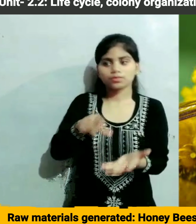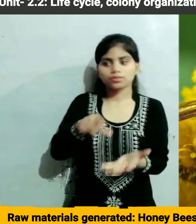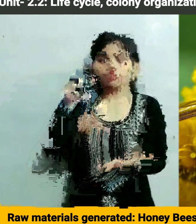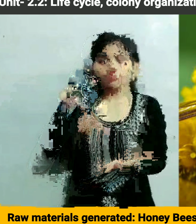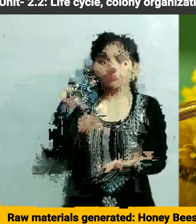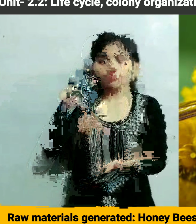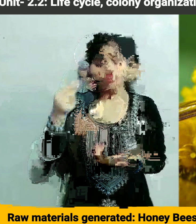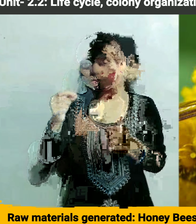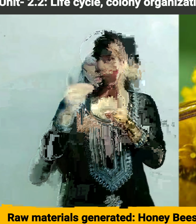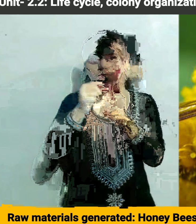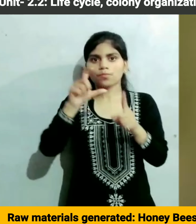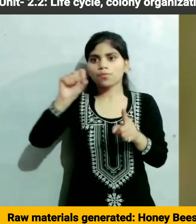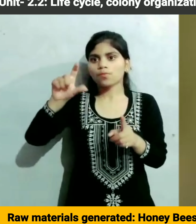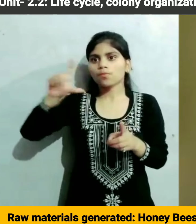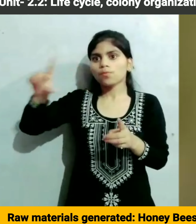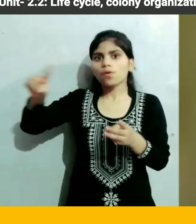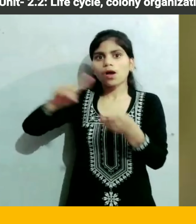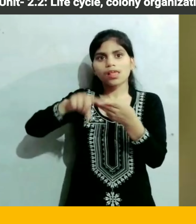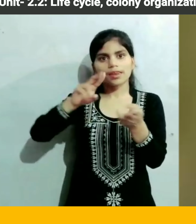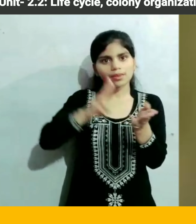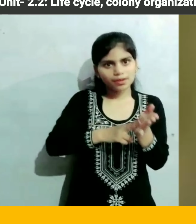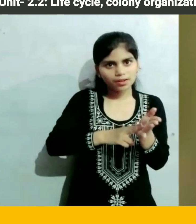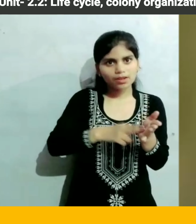from plants.